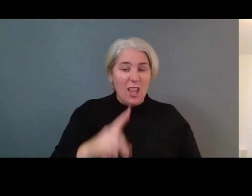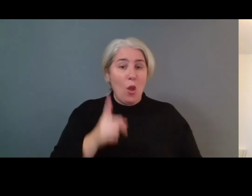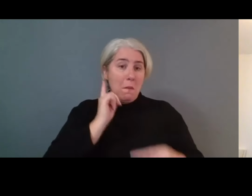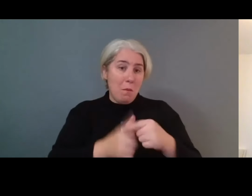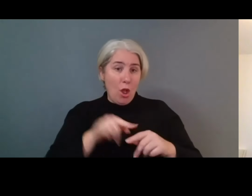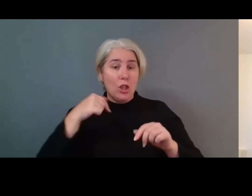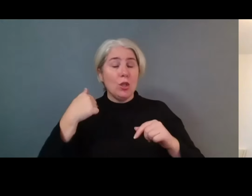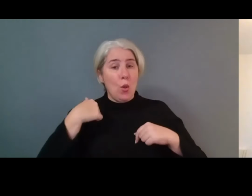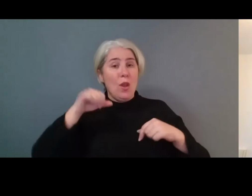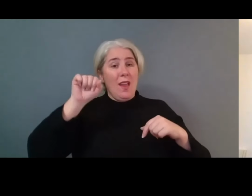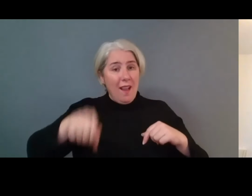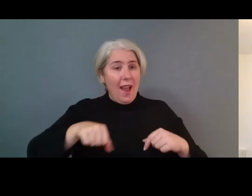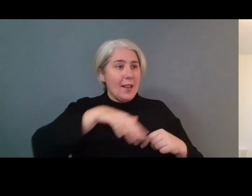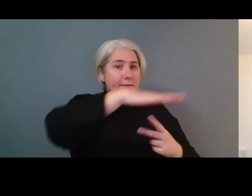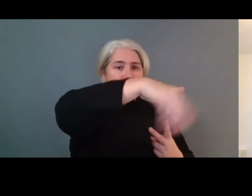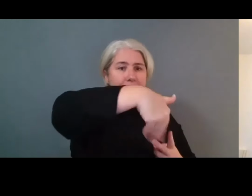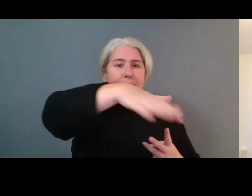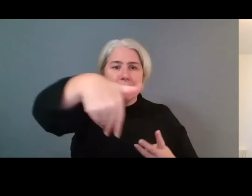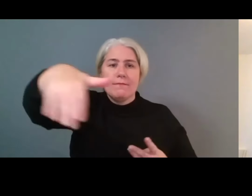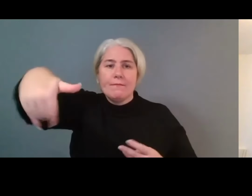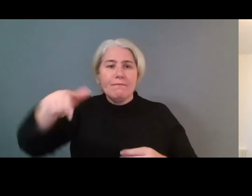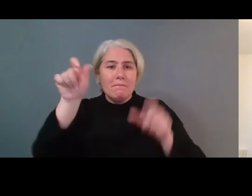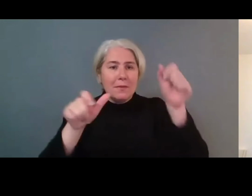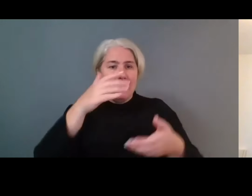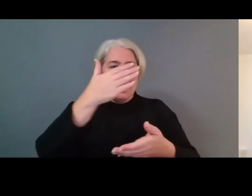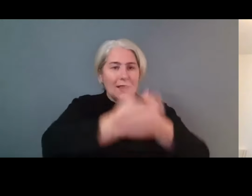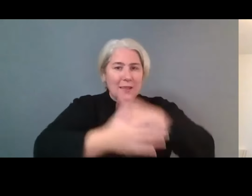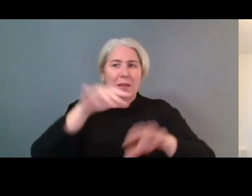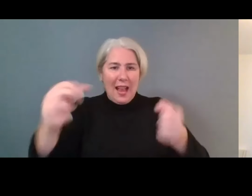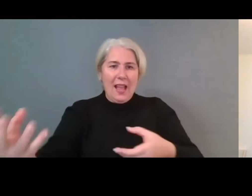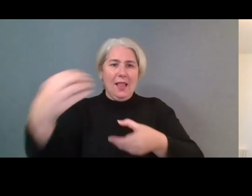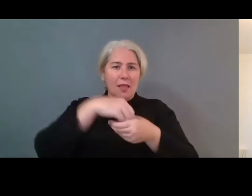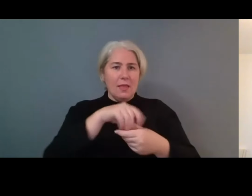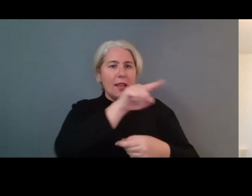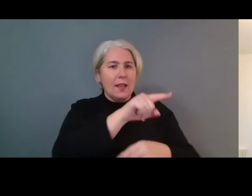preparation on alternative reports on the Convention on the